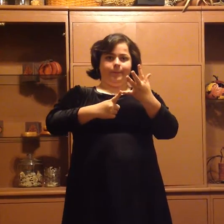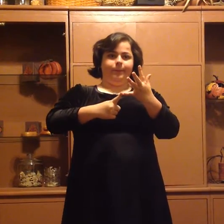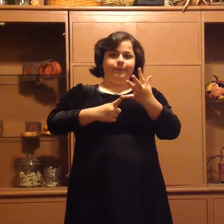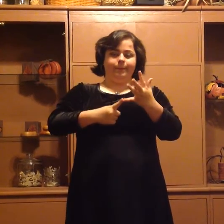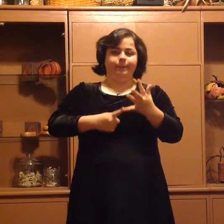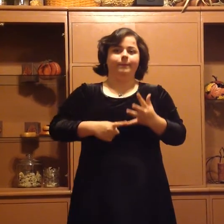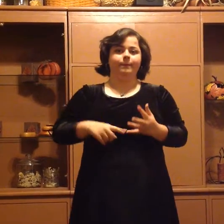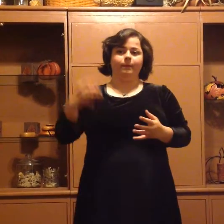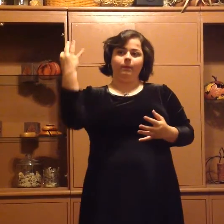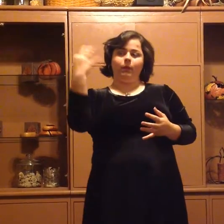A French bear,